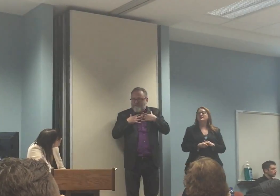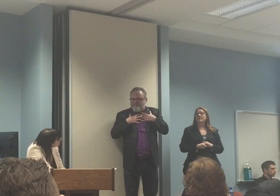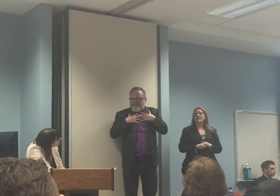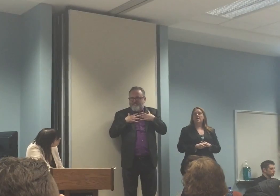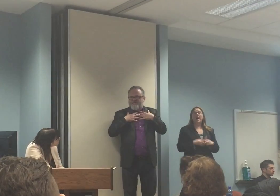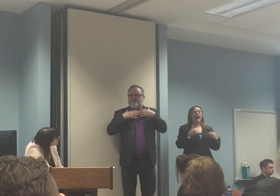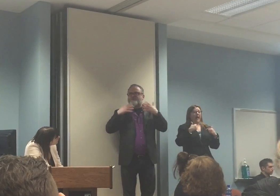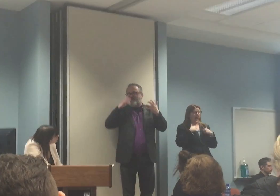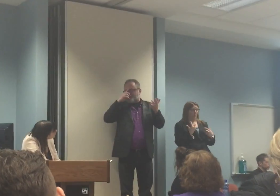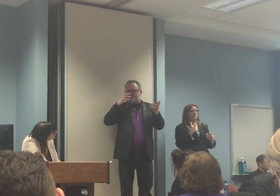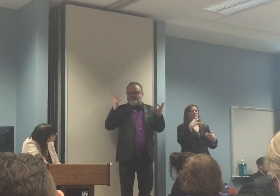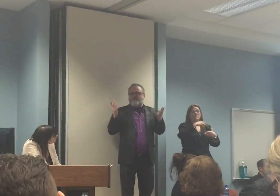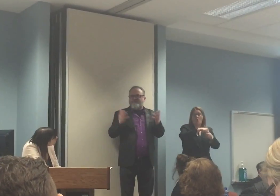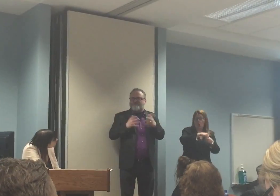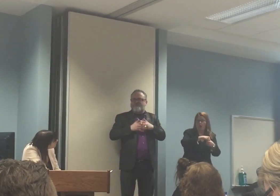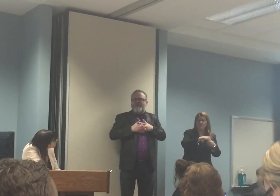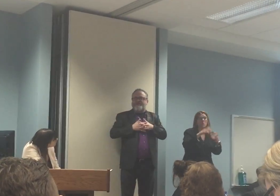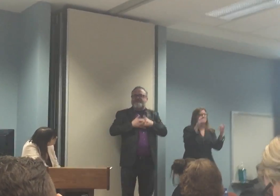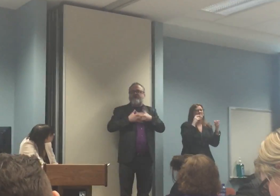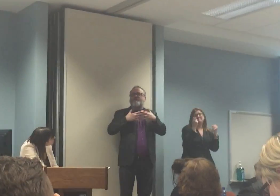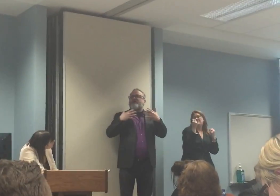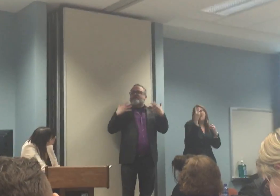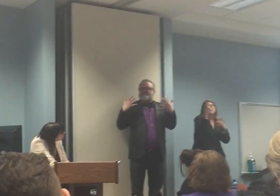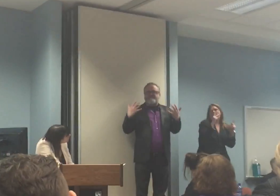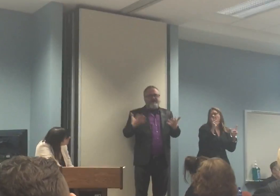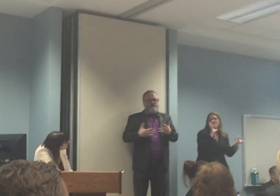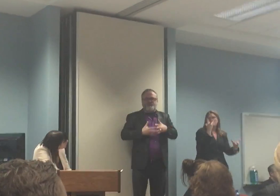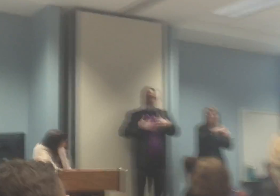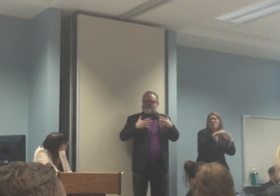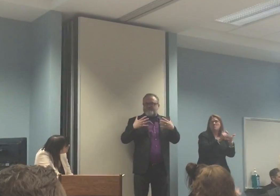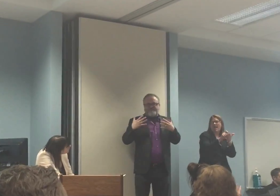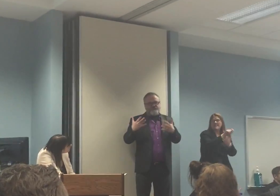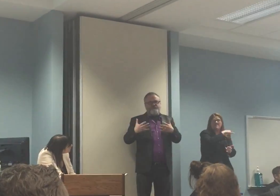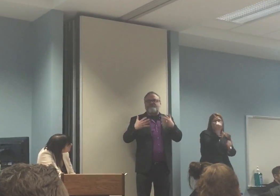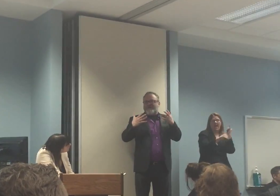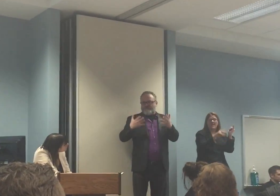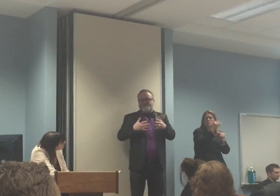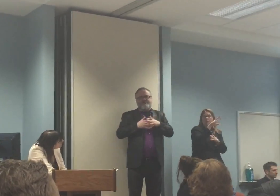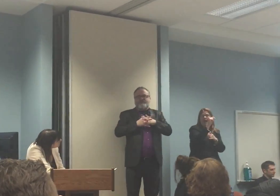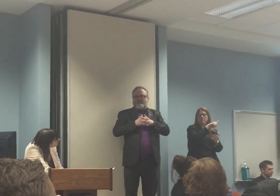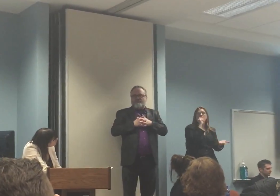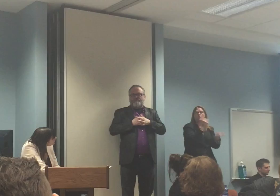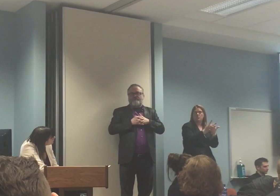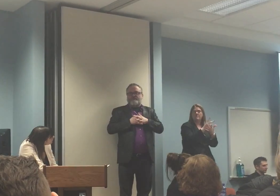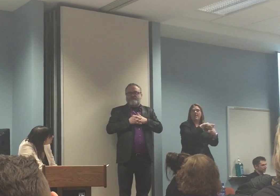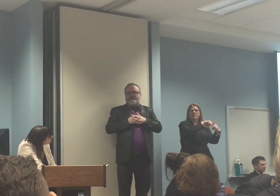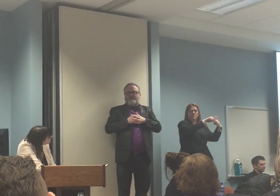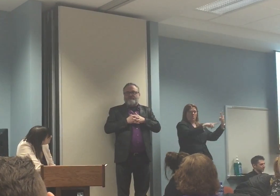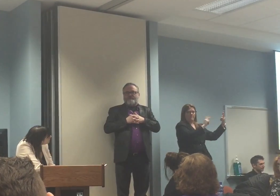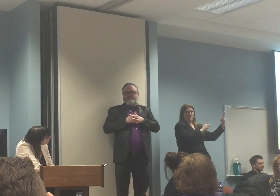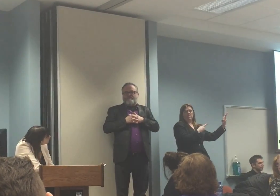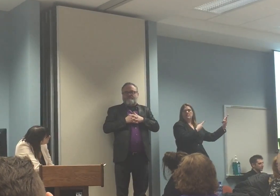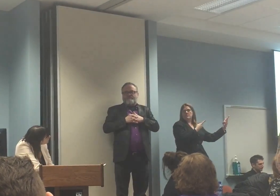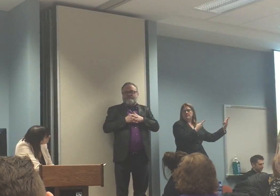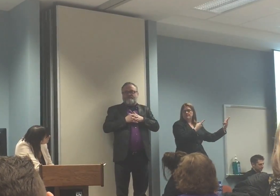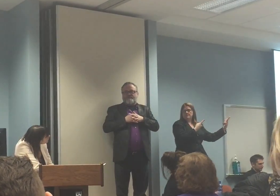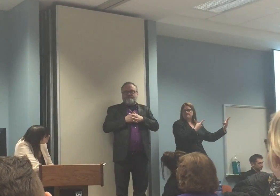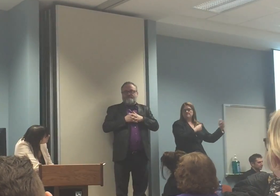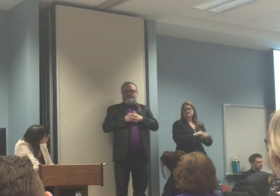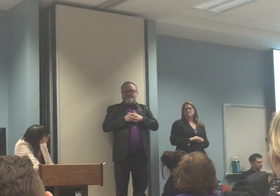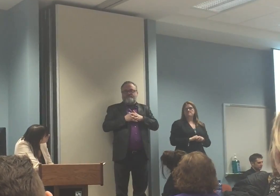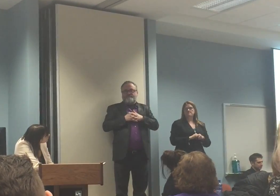I was involved in writing them, there were a dozen people involved in writing them. The final draft was approved by those people.